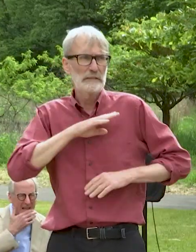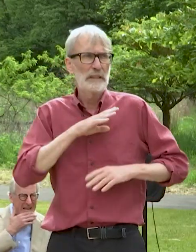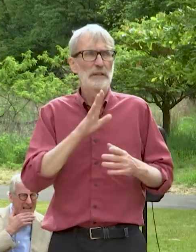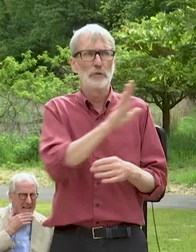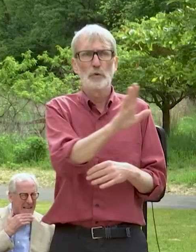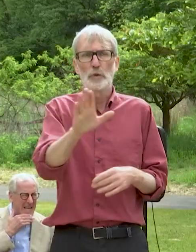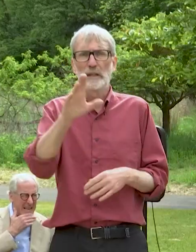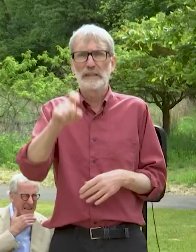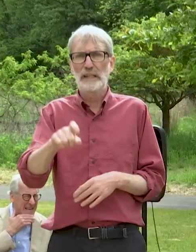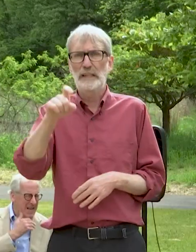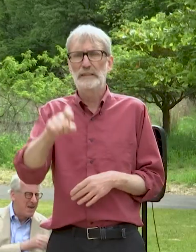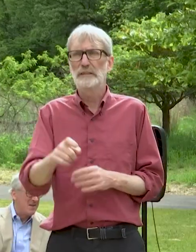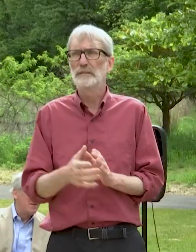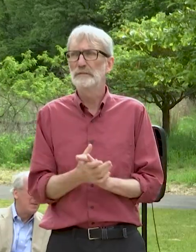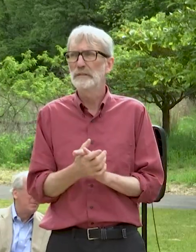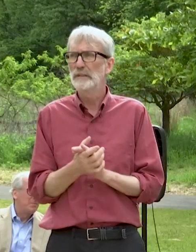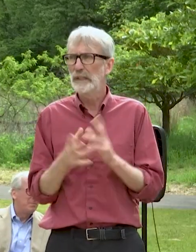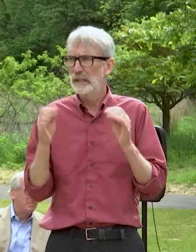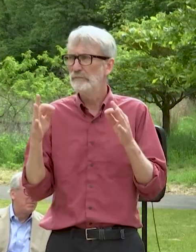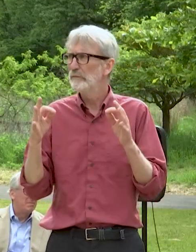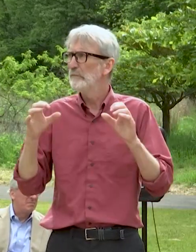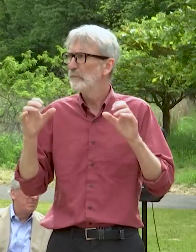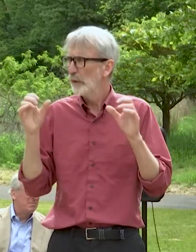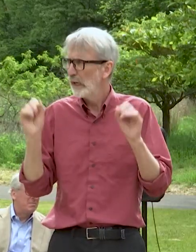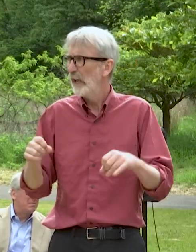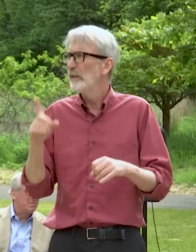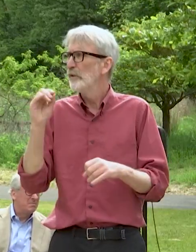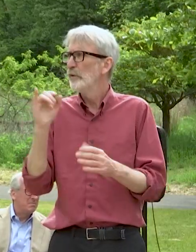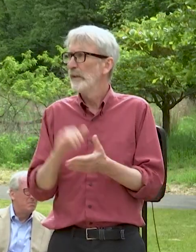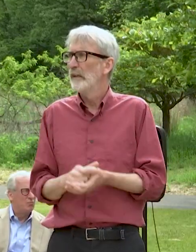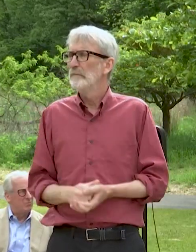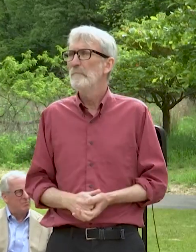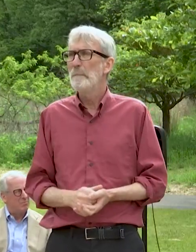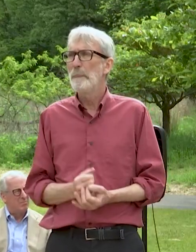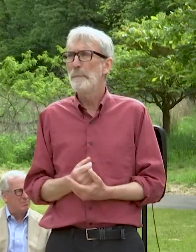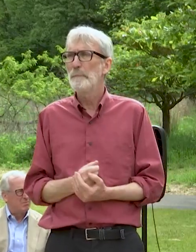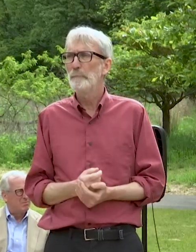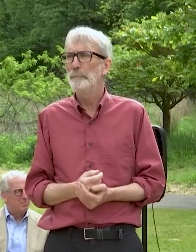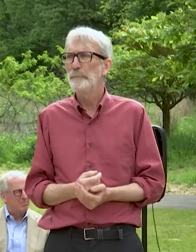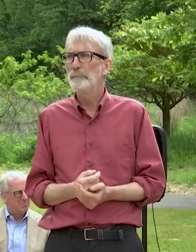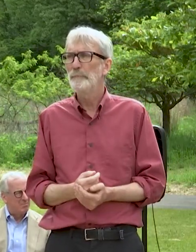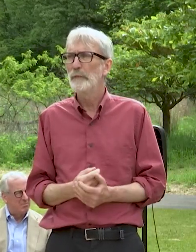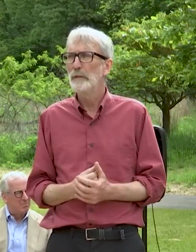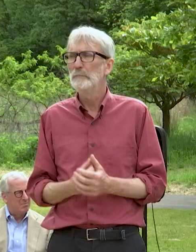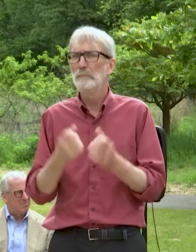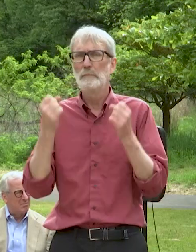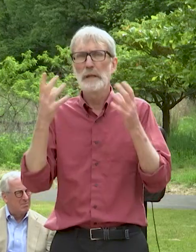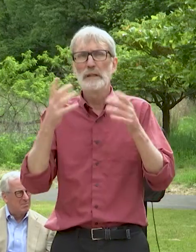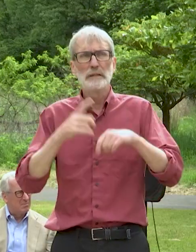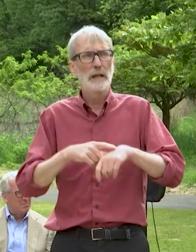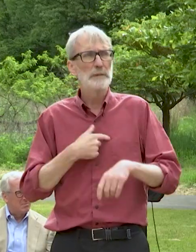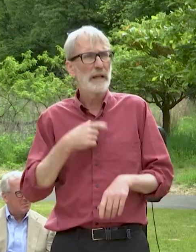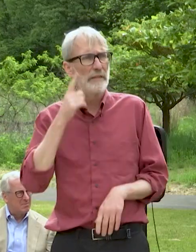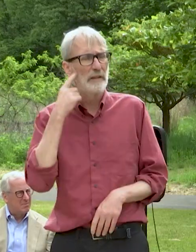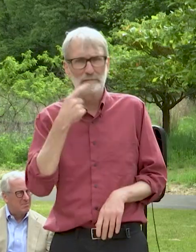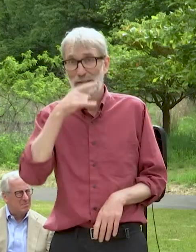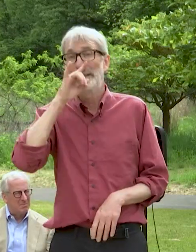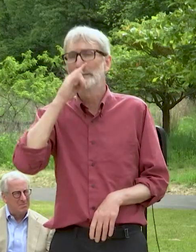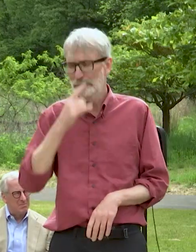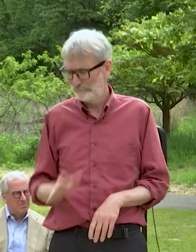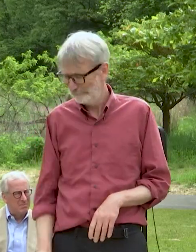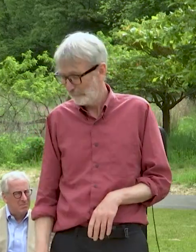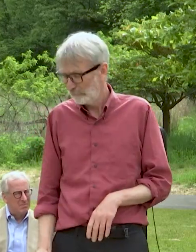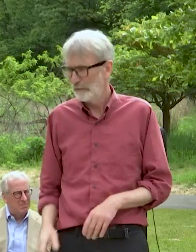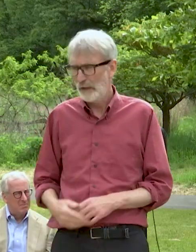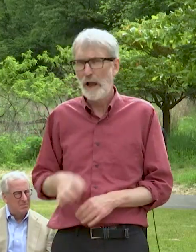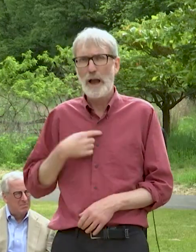their needs whenever we can come together to make that happen. And oftentimes I think of, you know, young children, and I remember